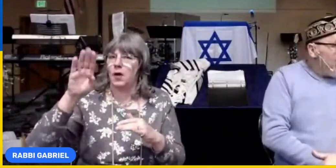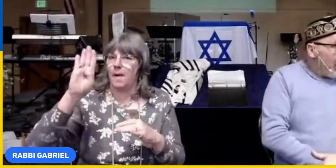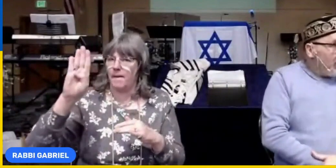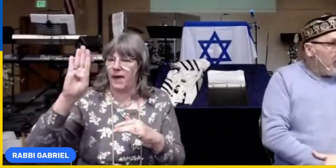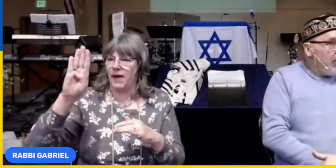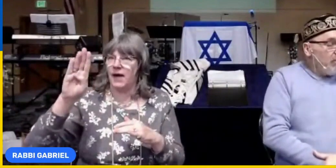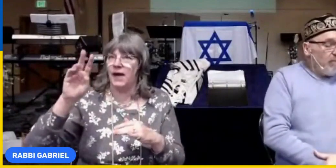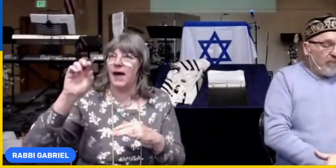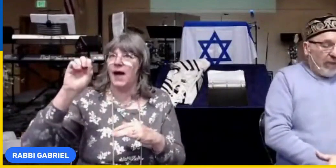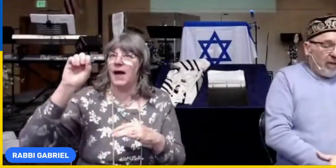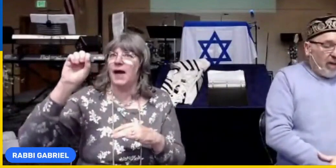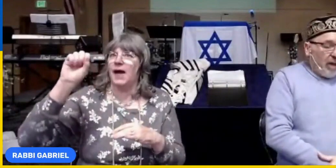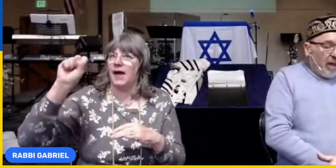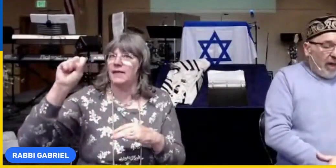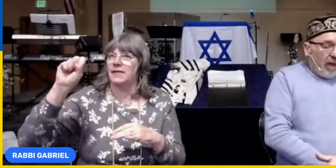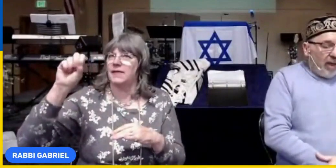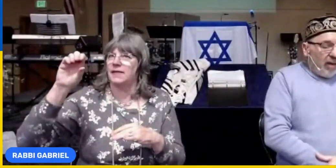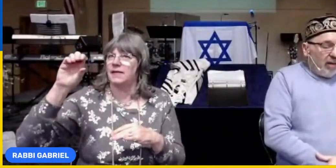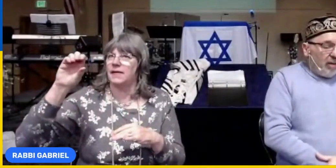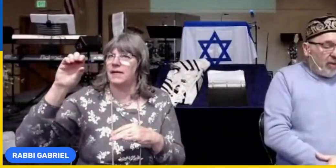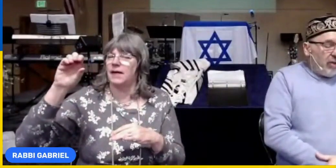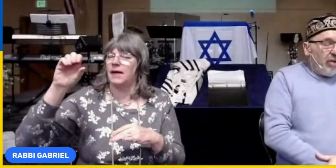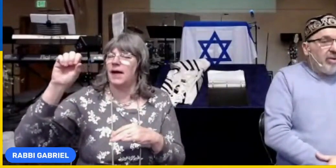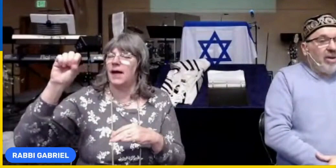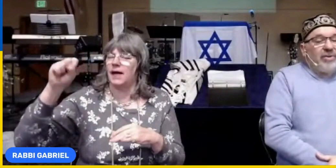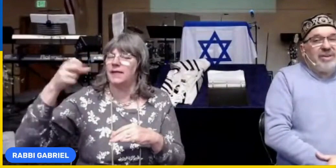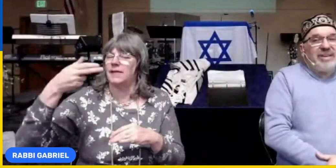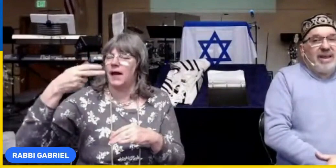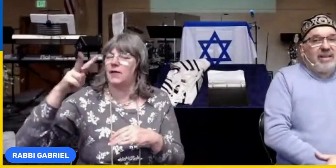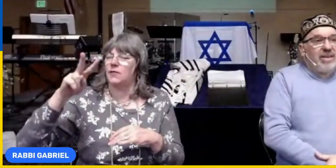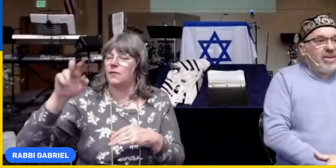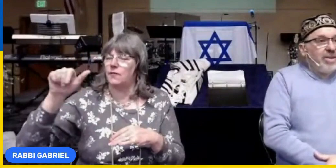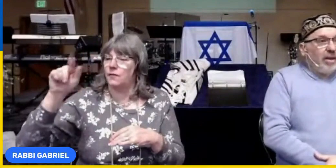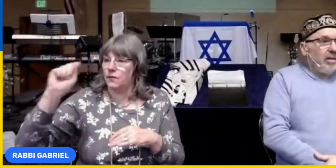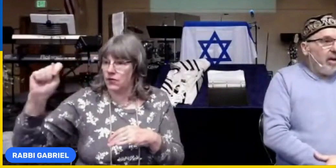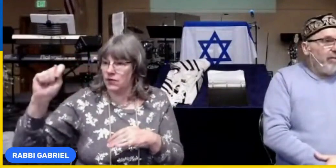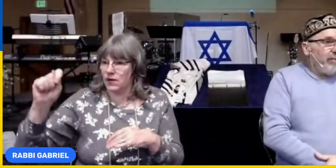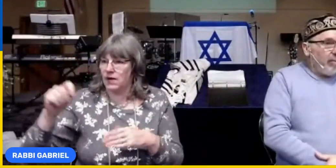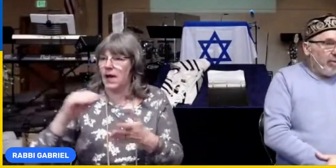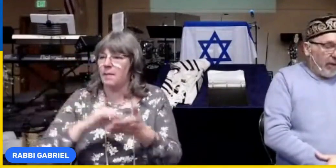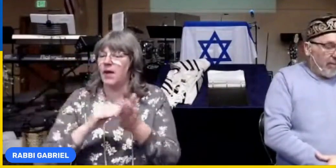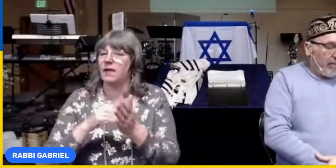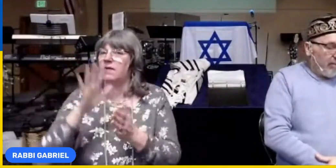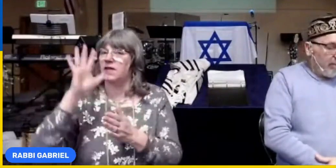what it means, it's a date. And this year it's on the 6th